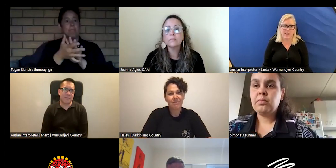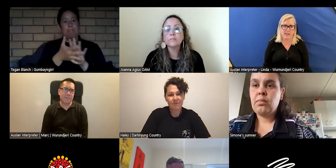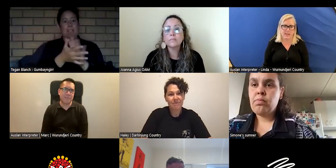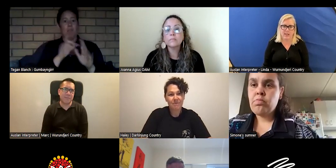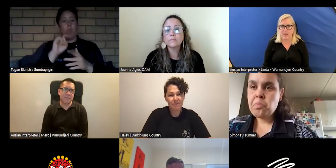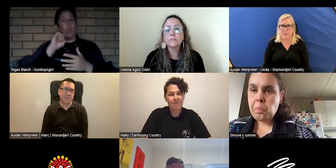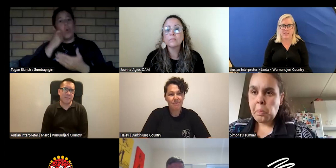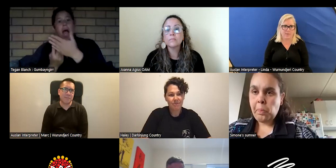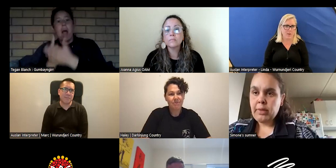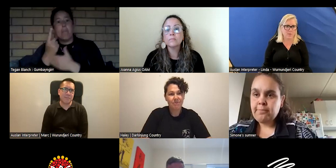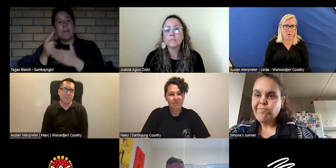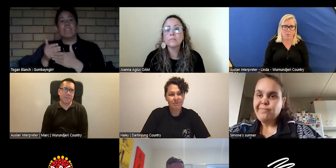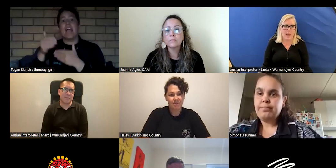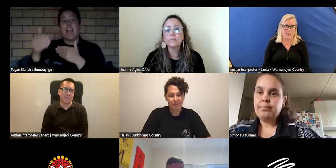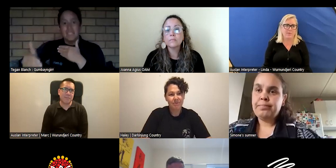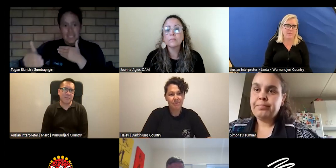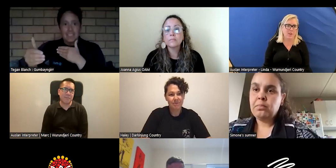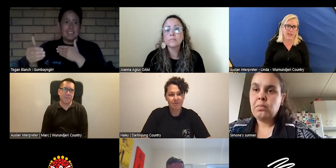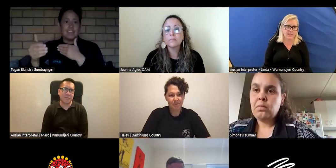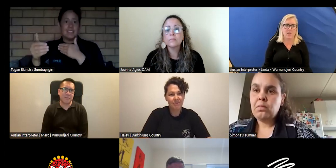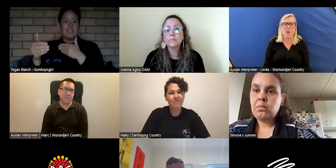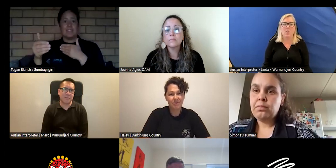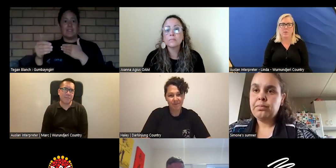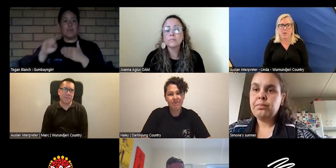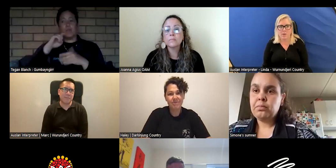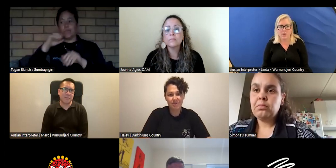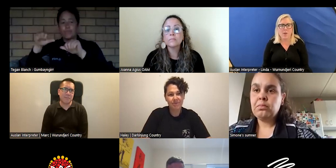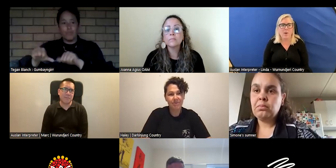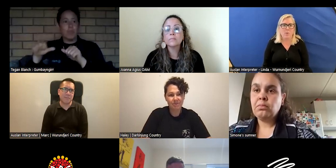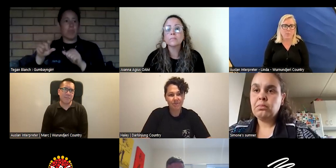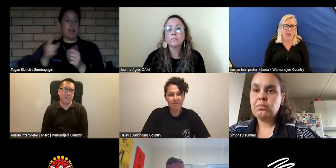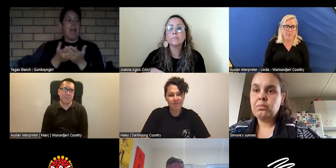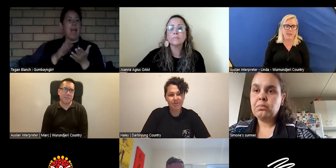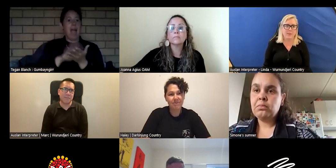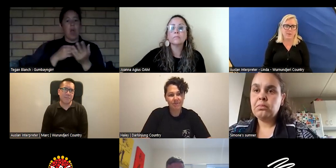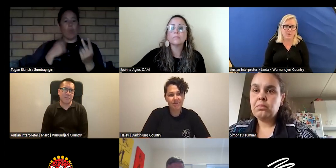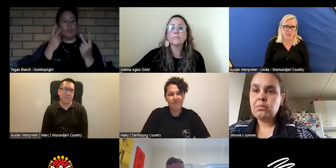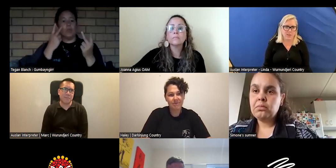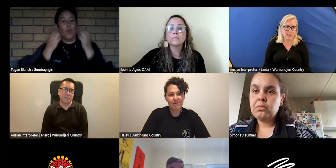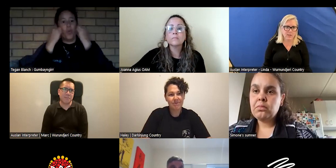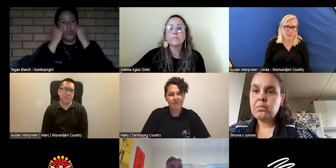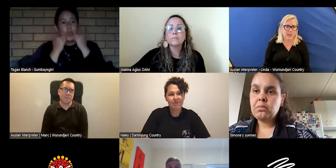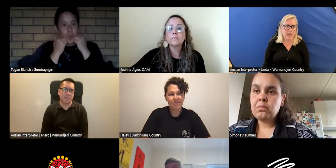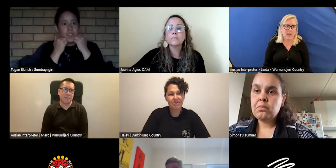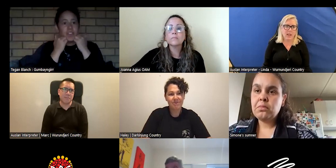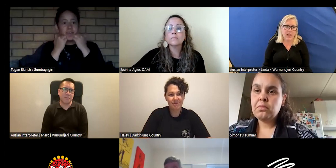about the votes. What will happen if you vote yes or no? What will happen in the